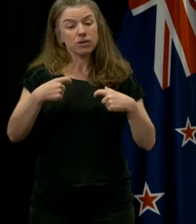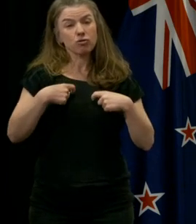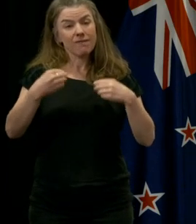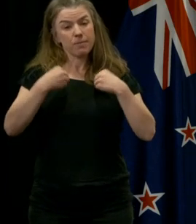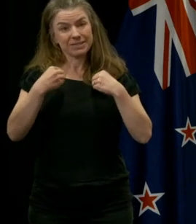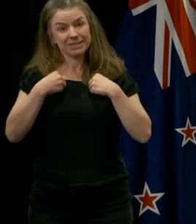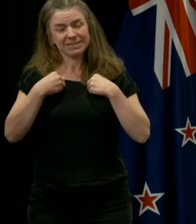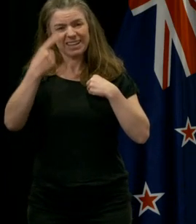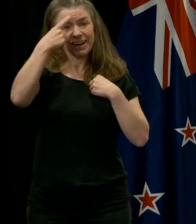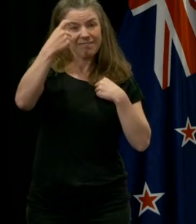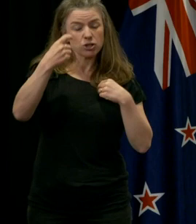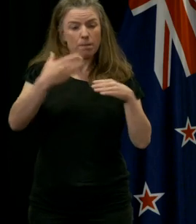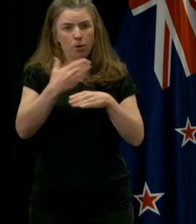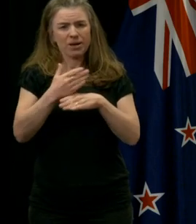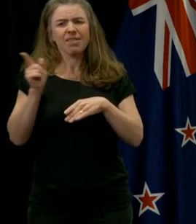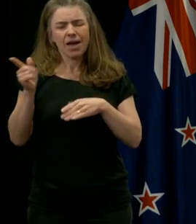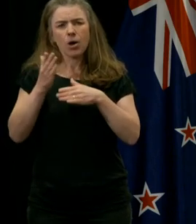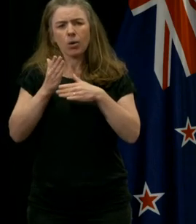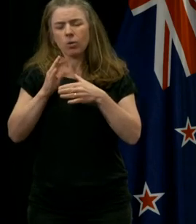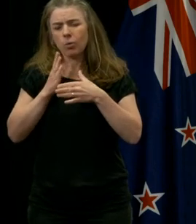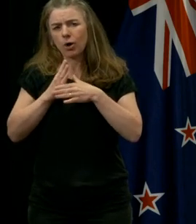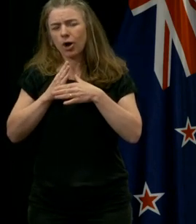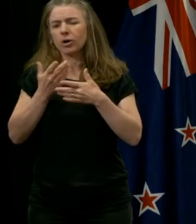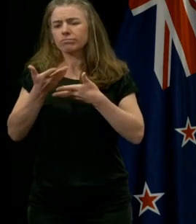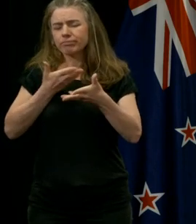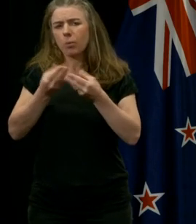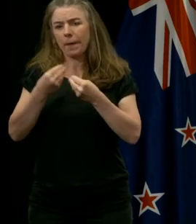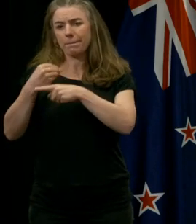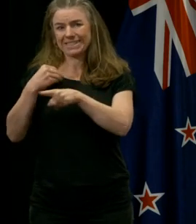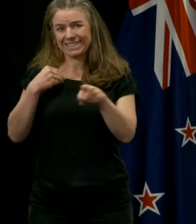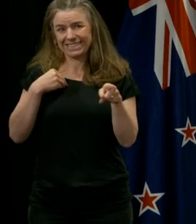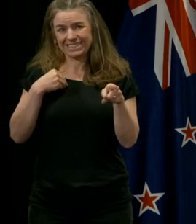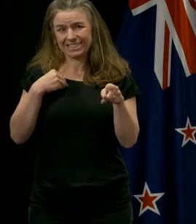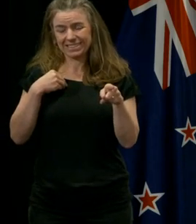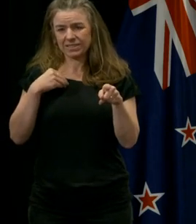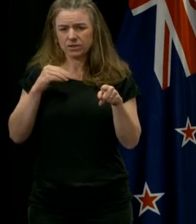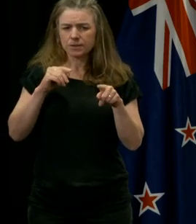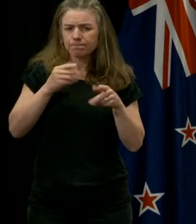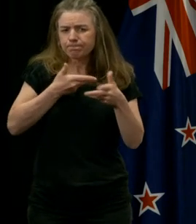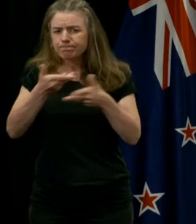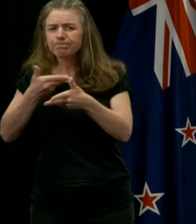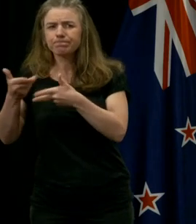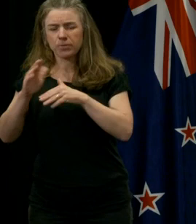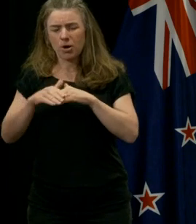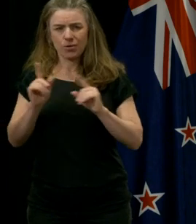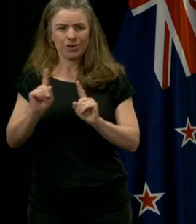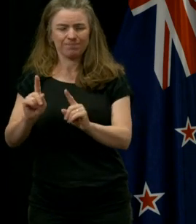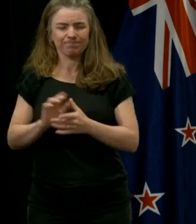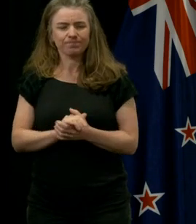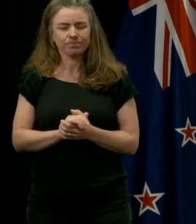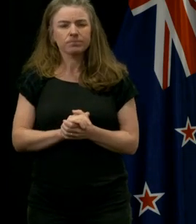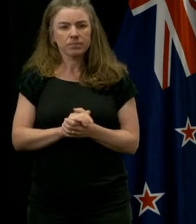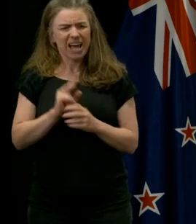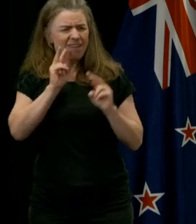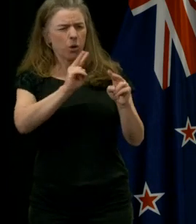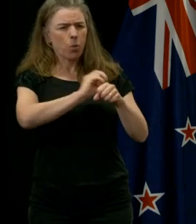businesses closely around some of the implications for them. But again, first port of call is the COVID-19 website. I do want to reiterate the